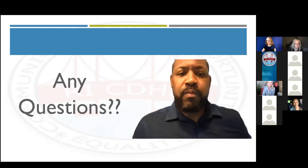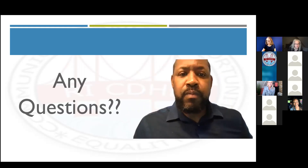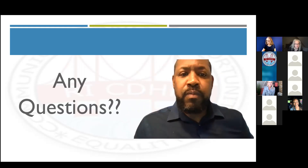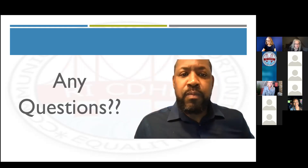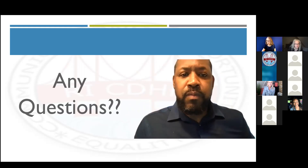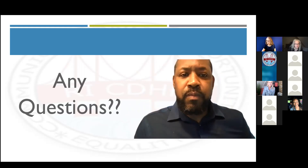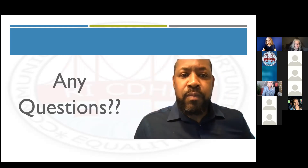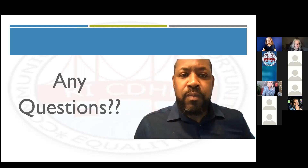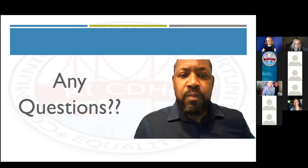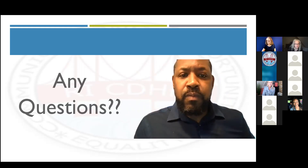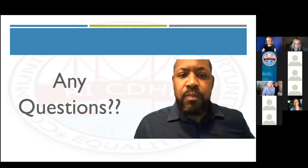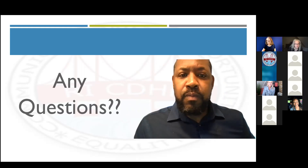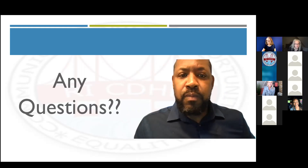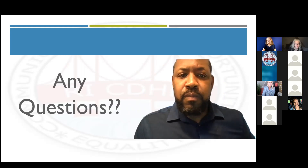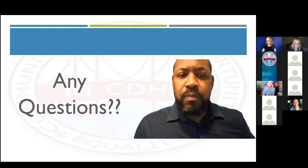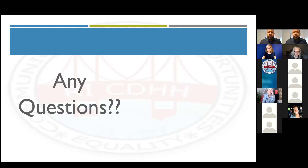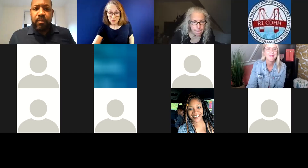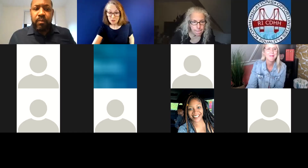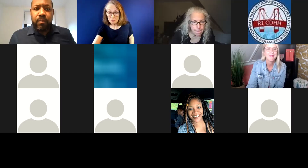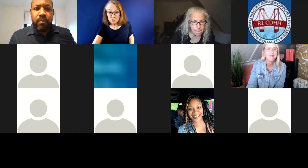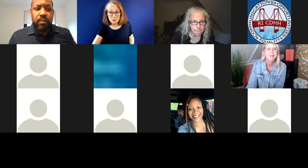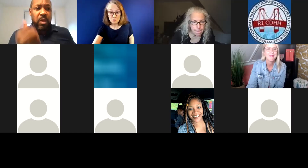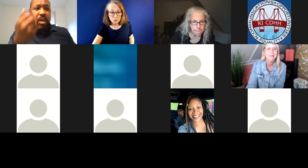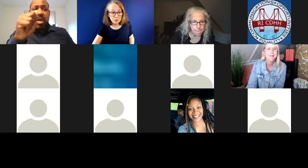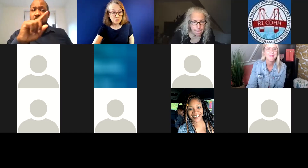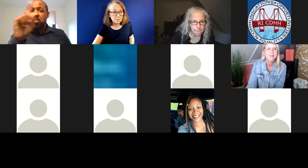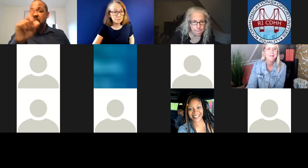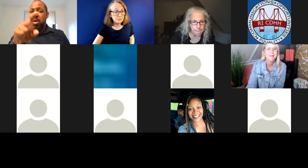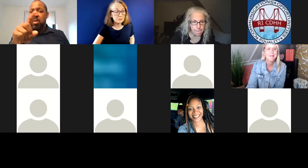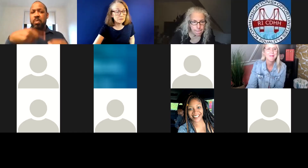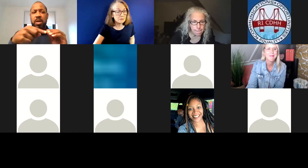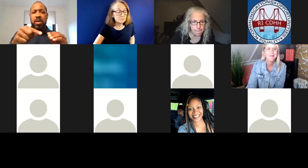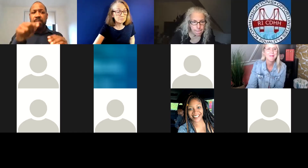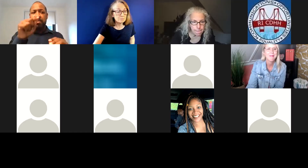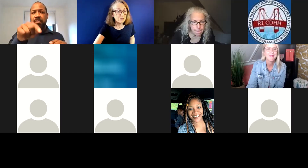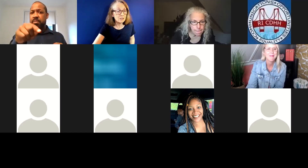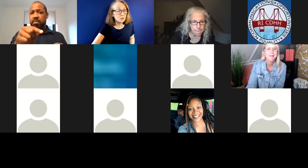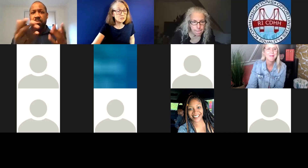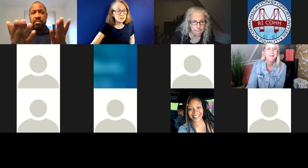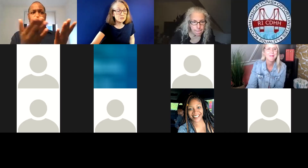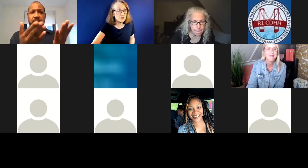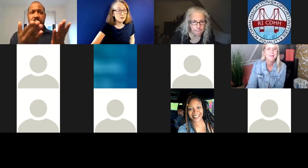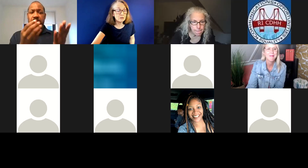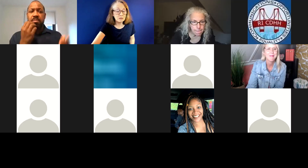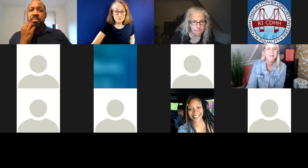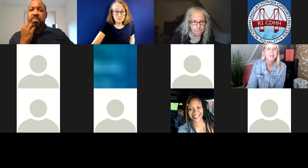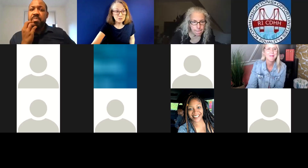you're welcome to comment by opening your video if you want. Any questions at all? This is your